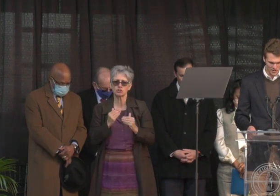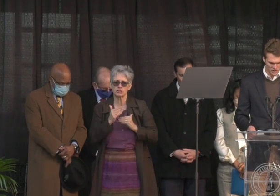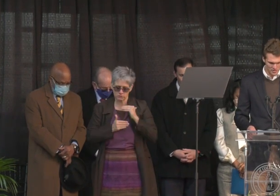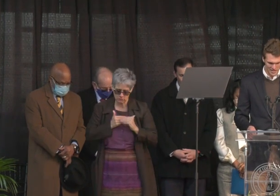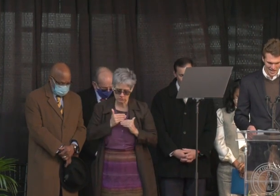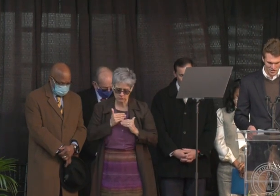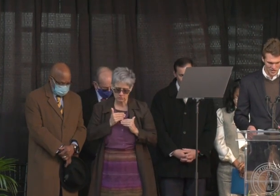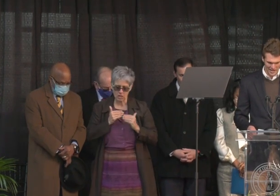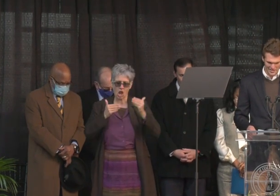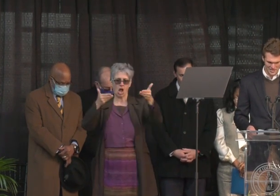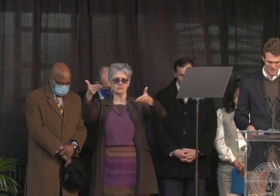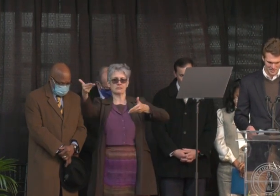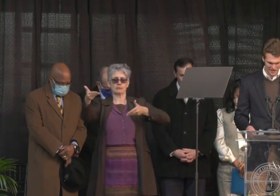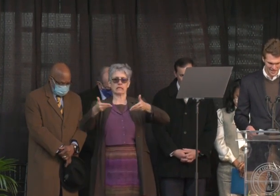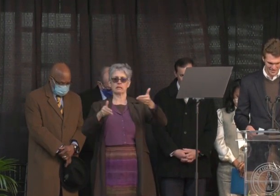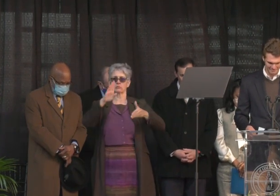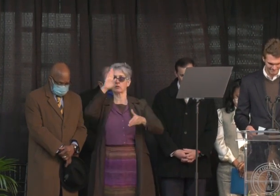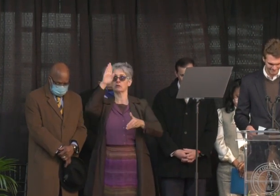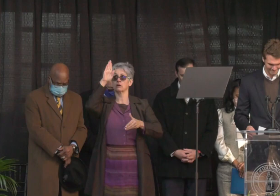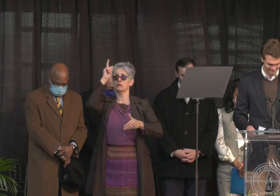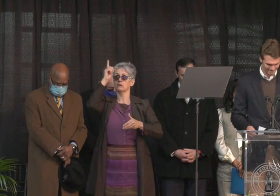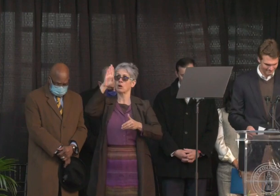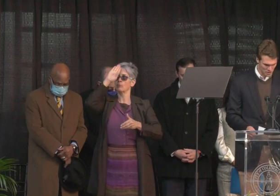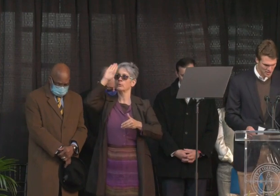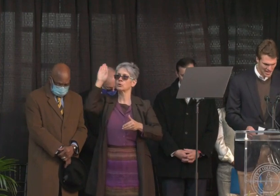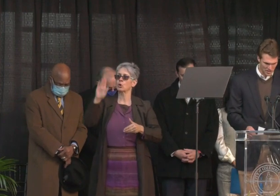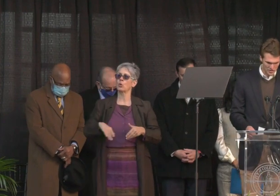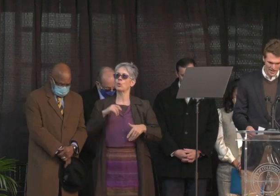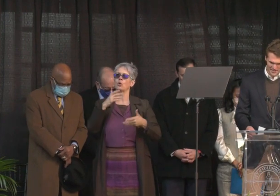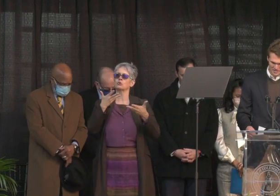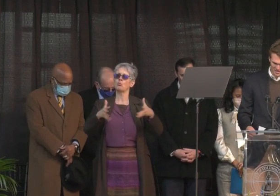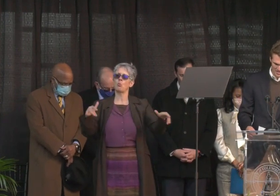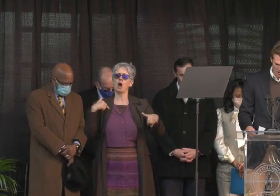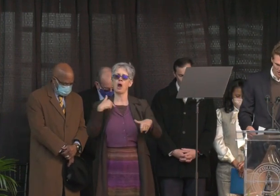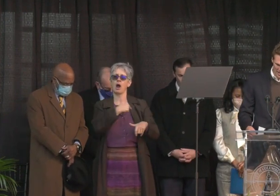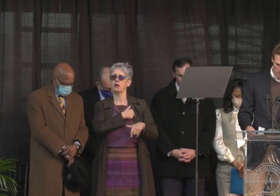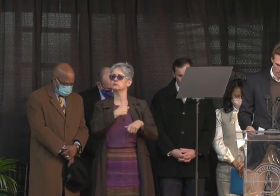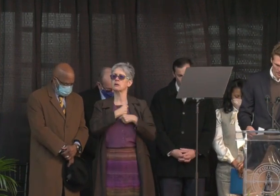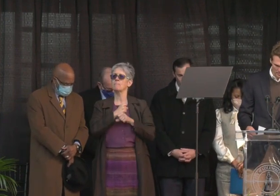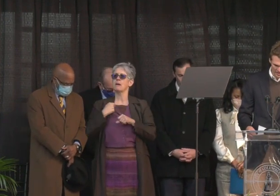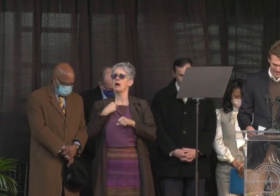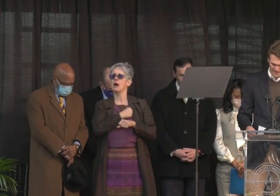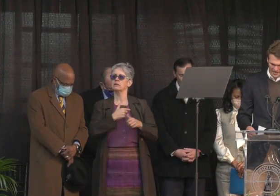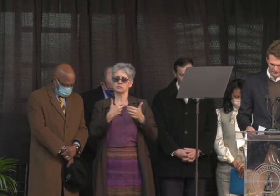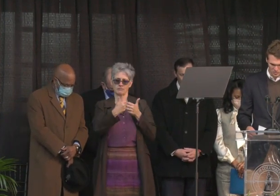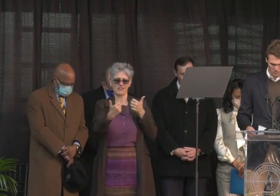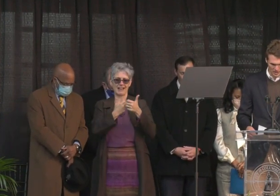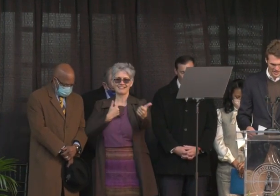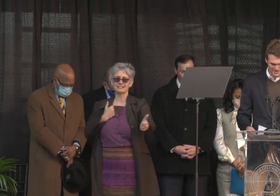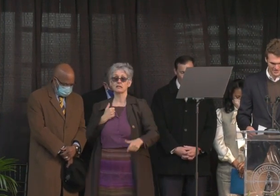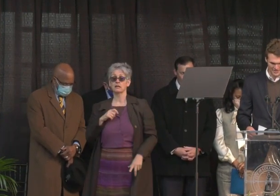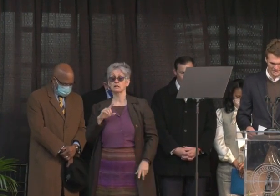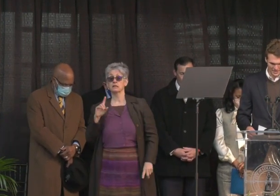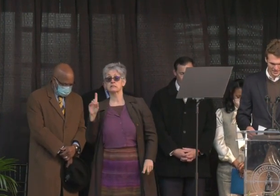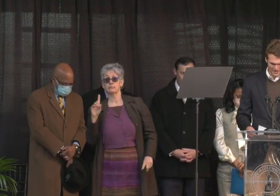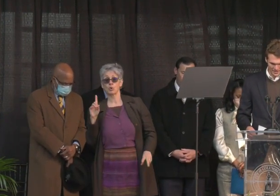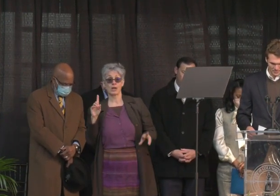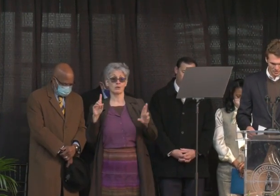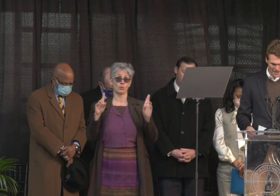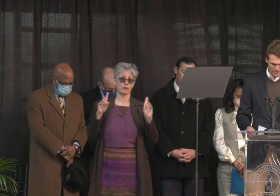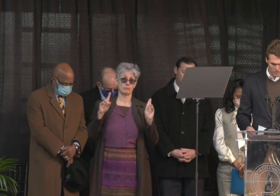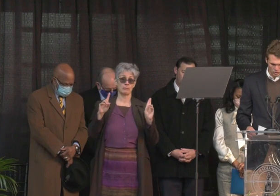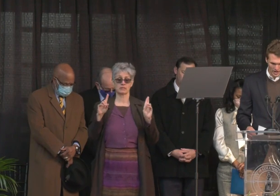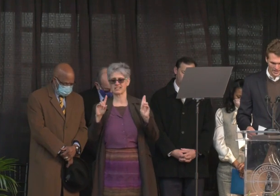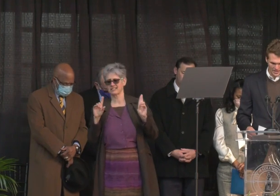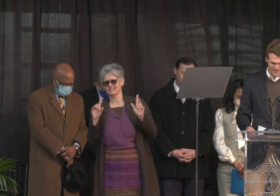God, we know that you did not create us to be divided. You did not create us to be Democrat or Republican, left or right.